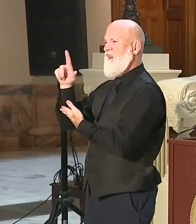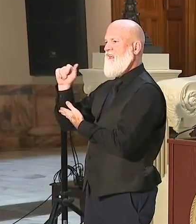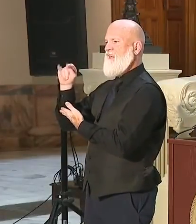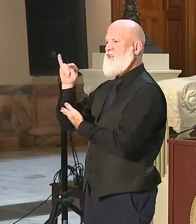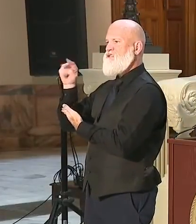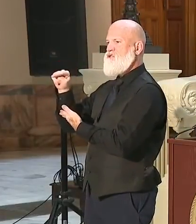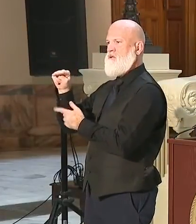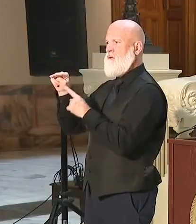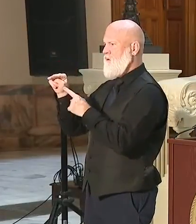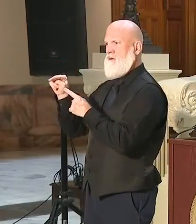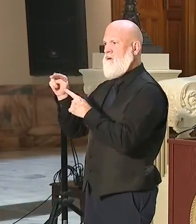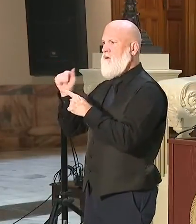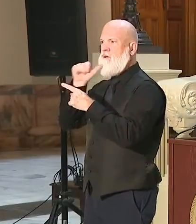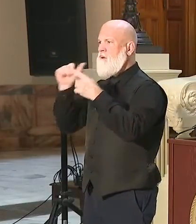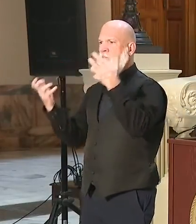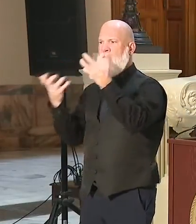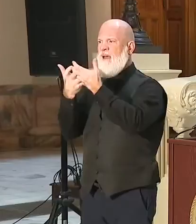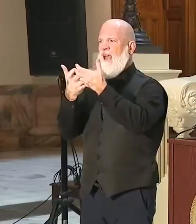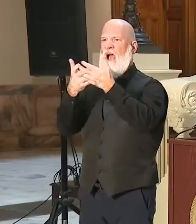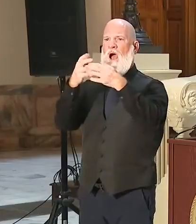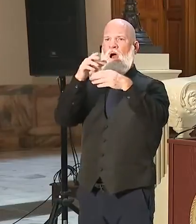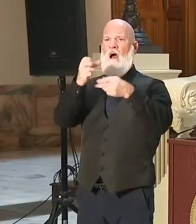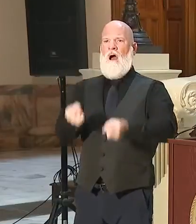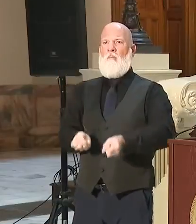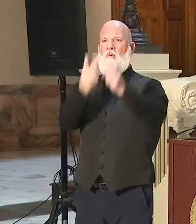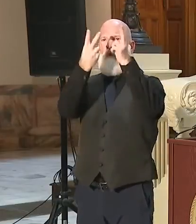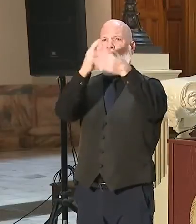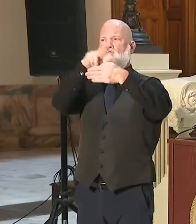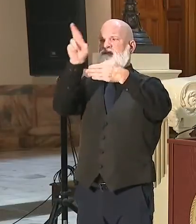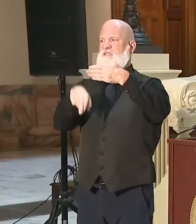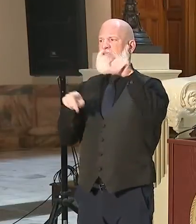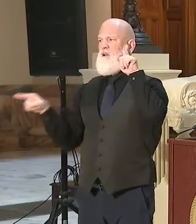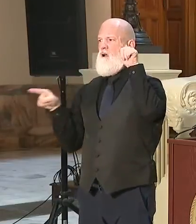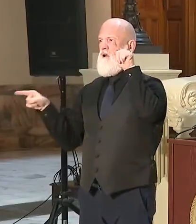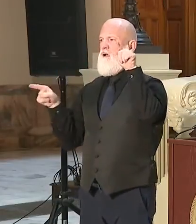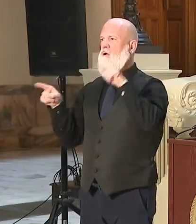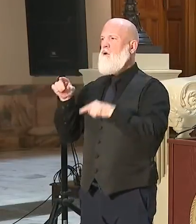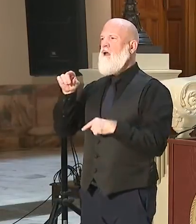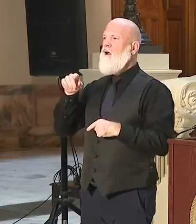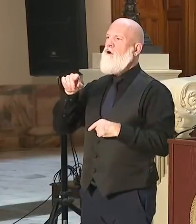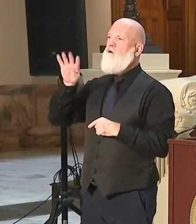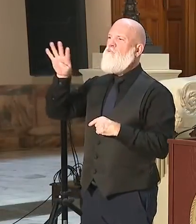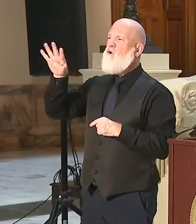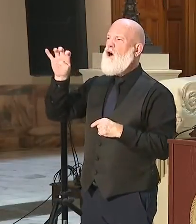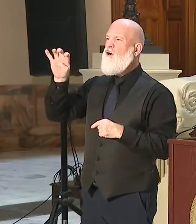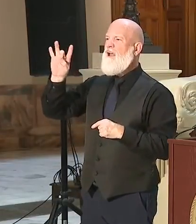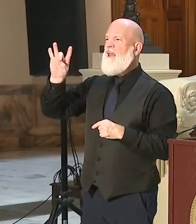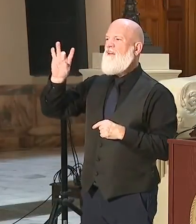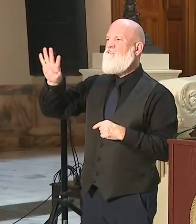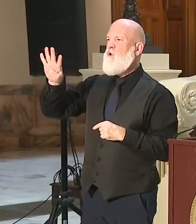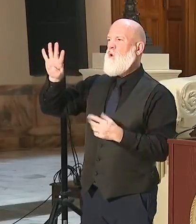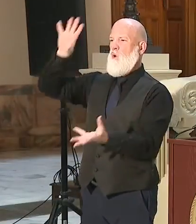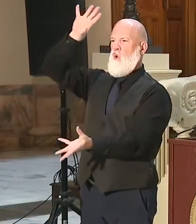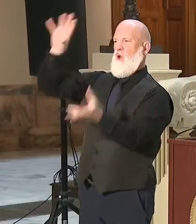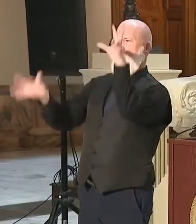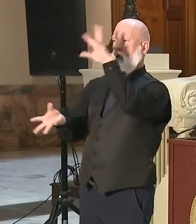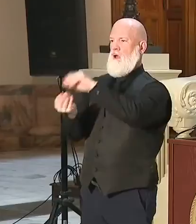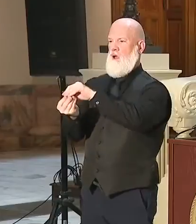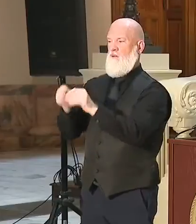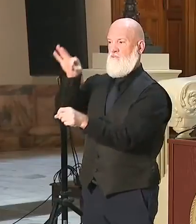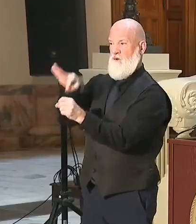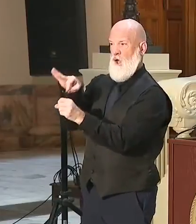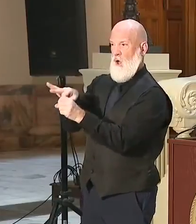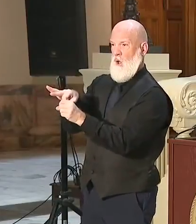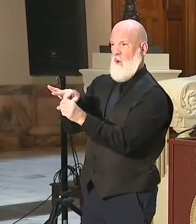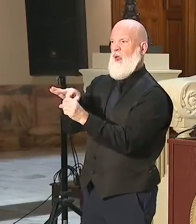I'll come back to correct it. I think it was 484 total votes that they were off, and it was all inside their provisional bucket. Okay? So